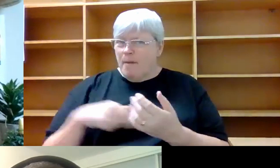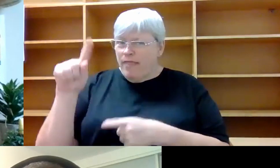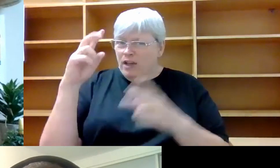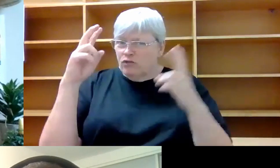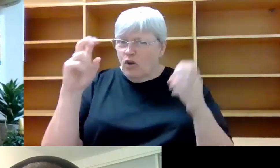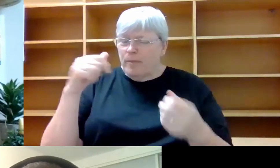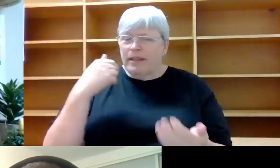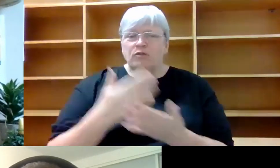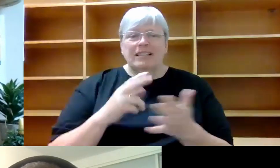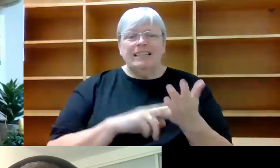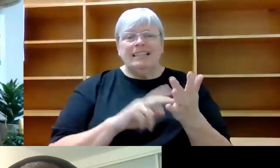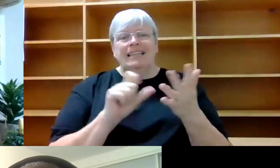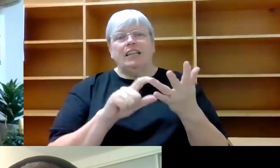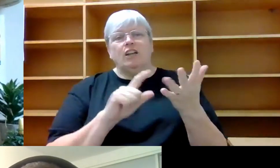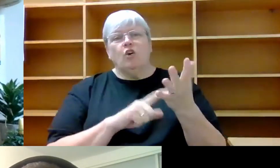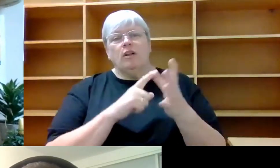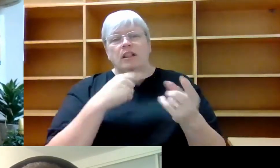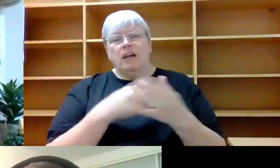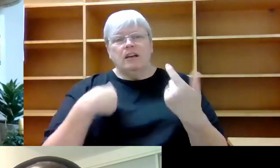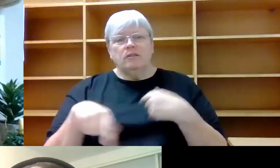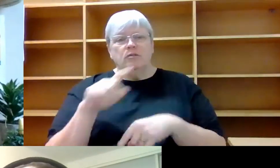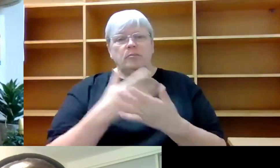inspired to treat this creatively in fiction?